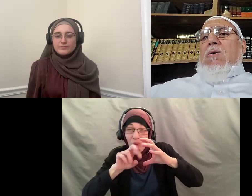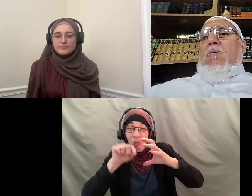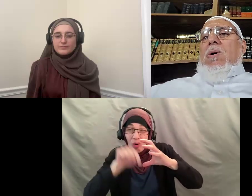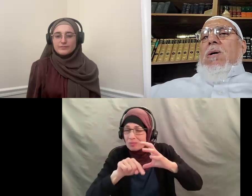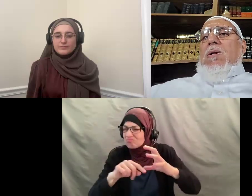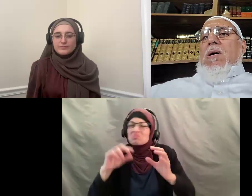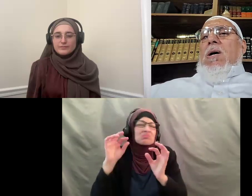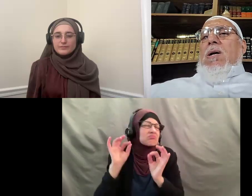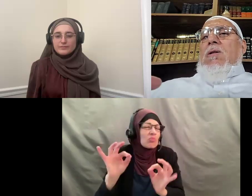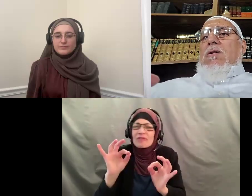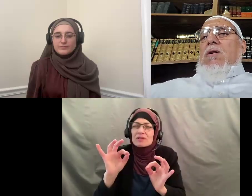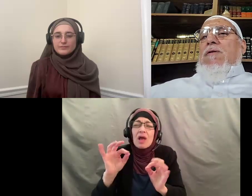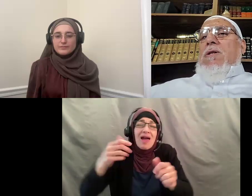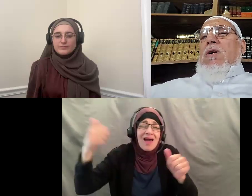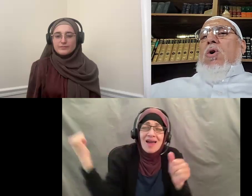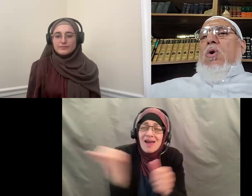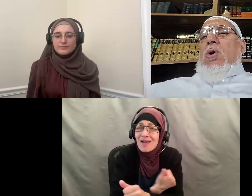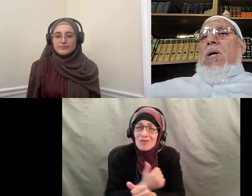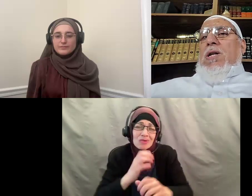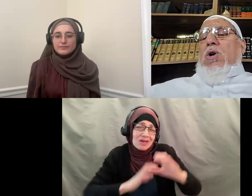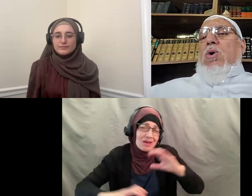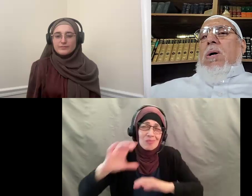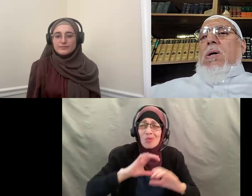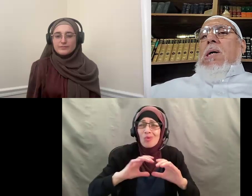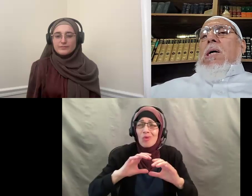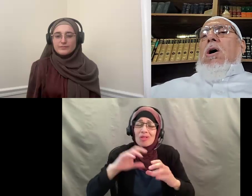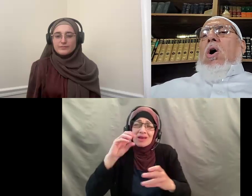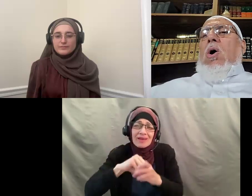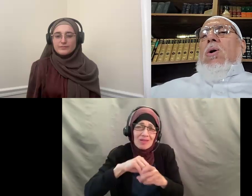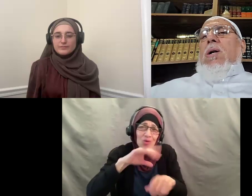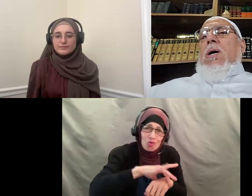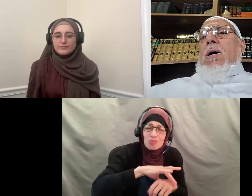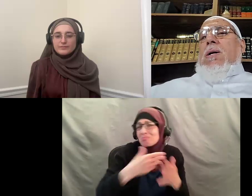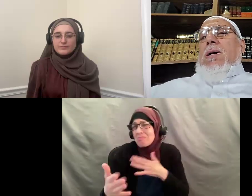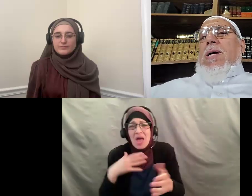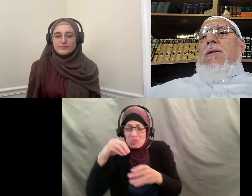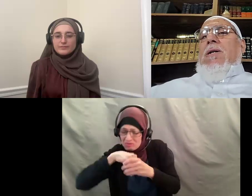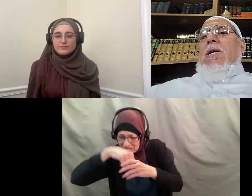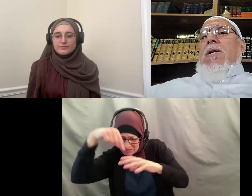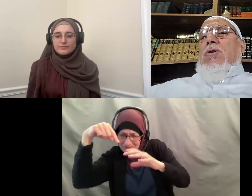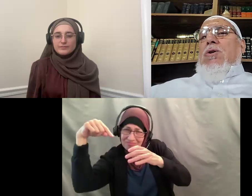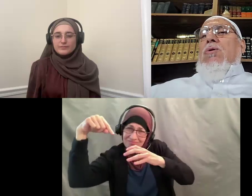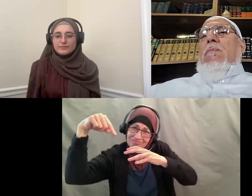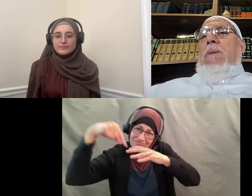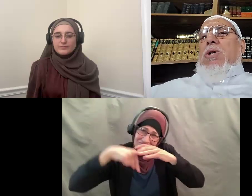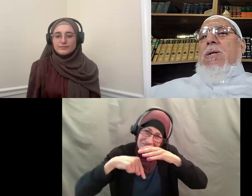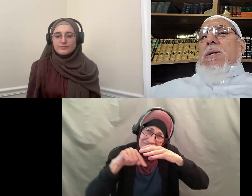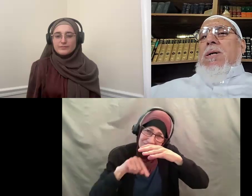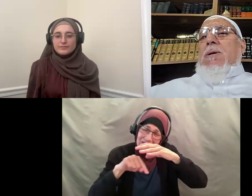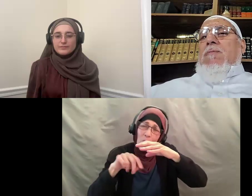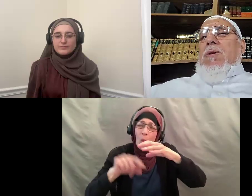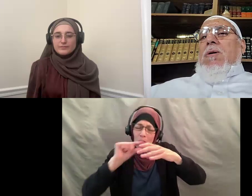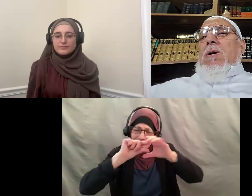earth, whether they are in the surface or in the core, all are created in due